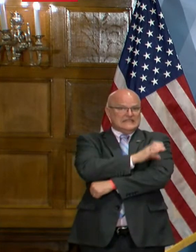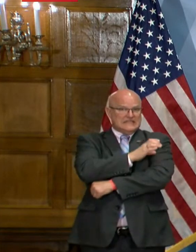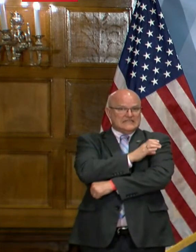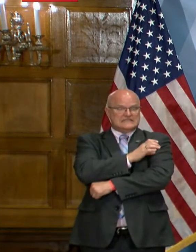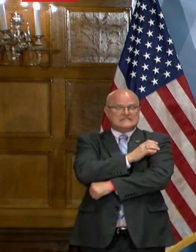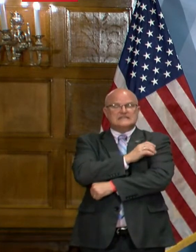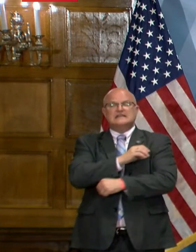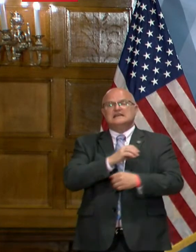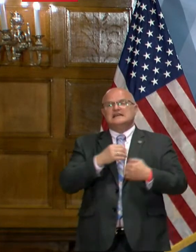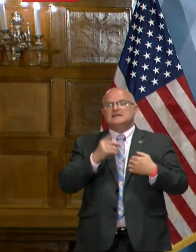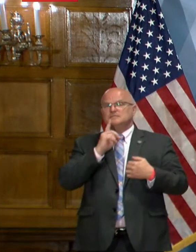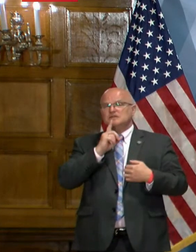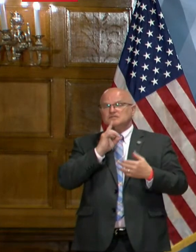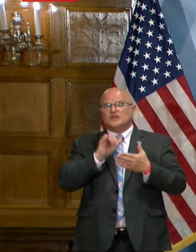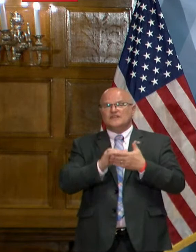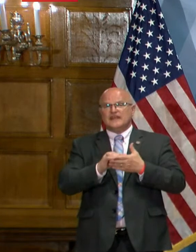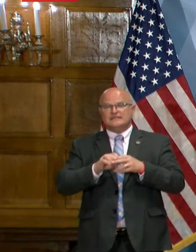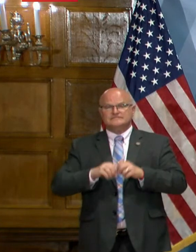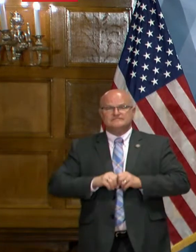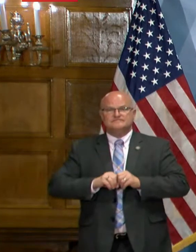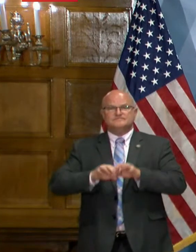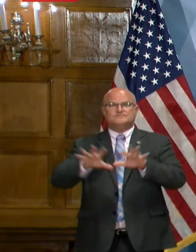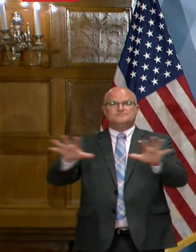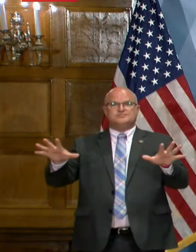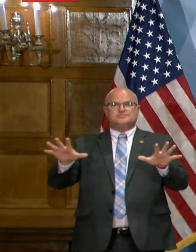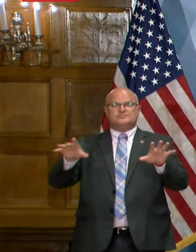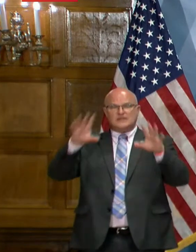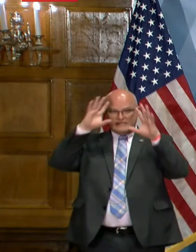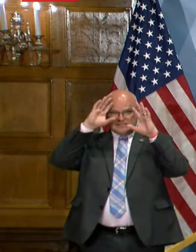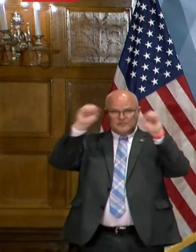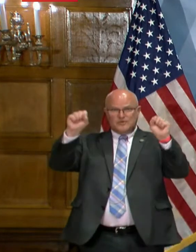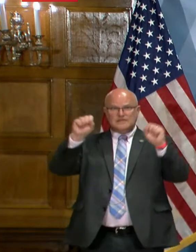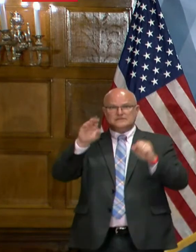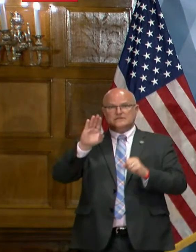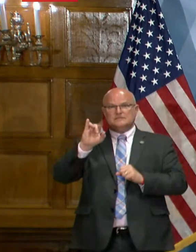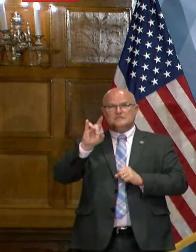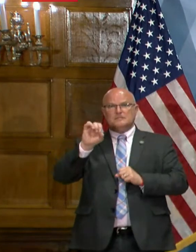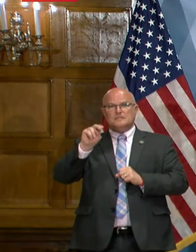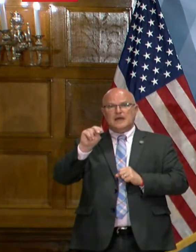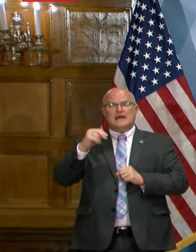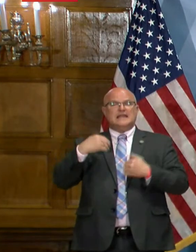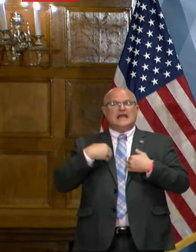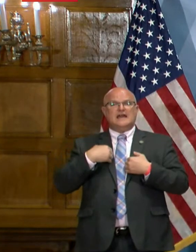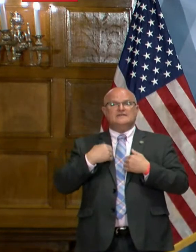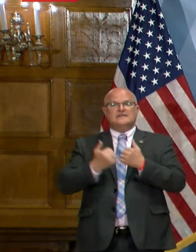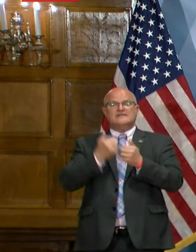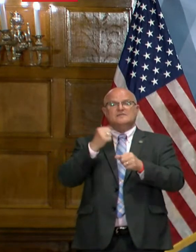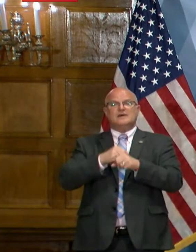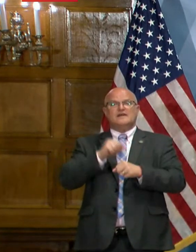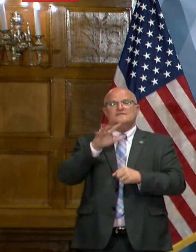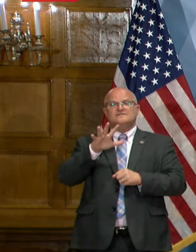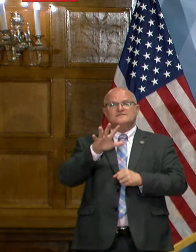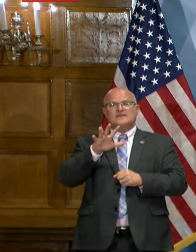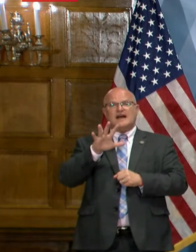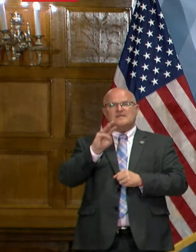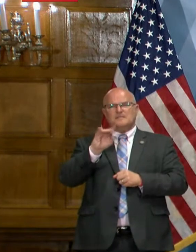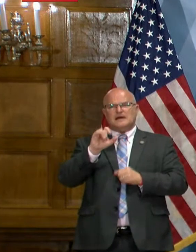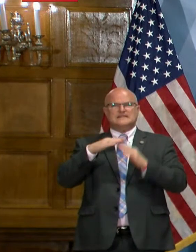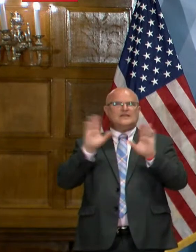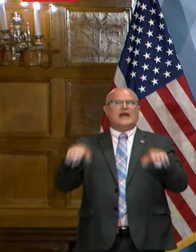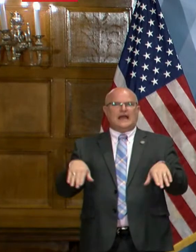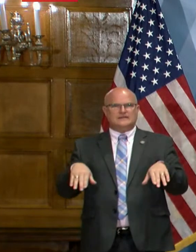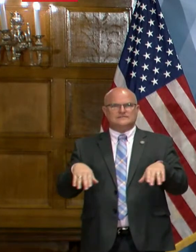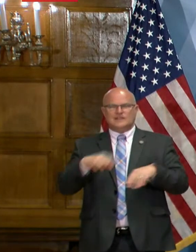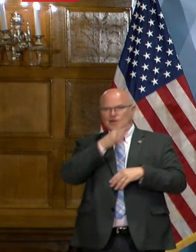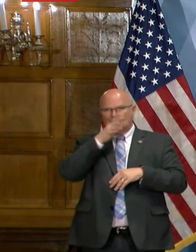going to have to make sure it gets out. As President Biden set a goal to have everybody within 5 miles of their house. In